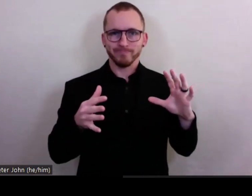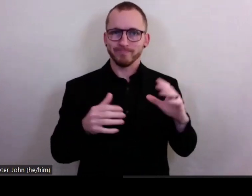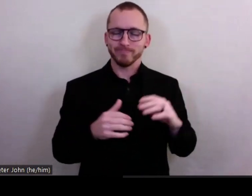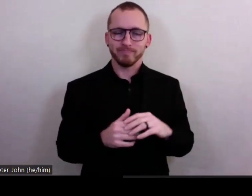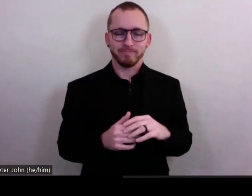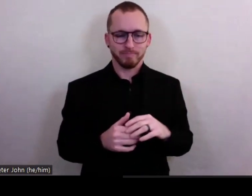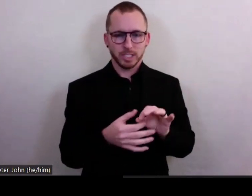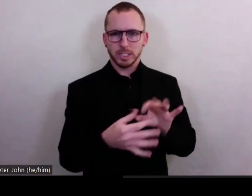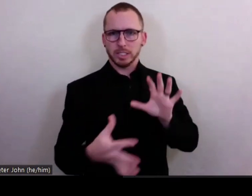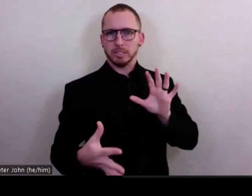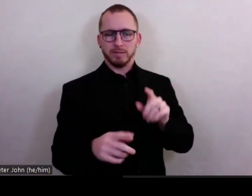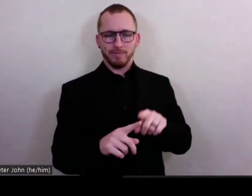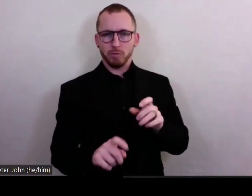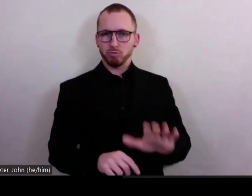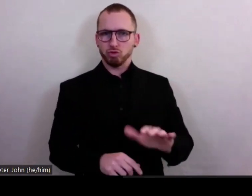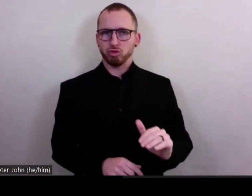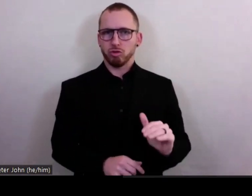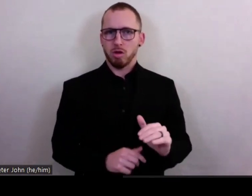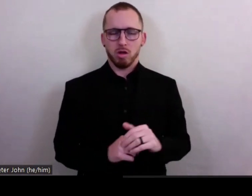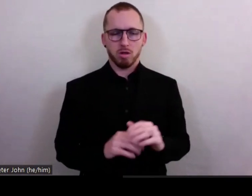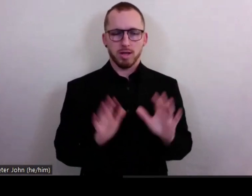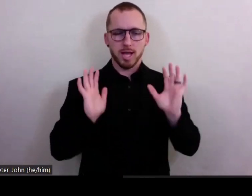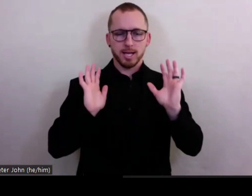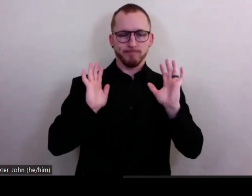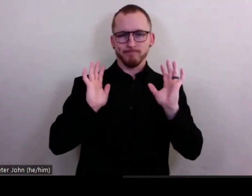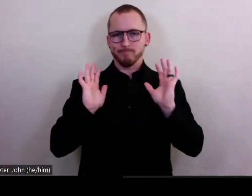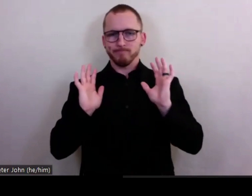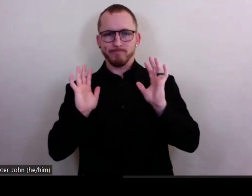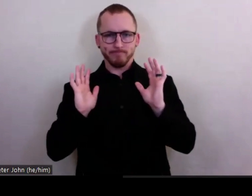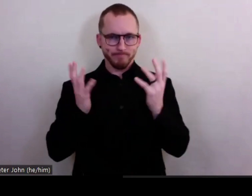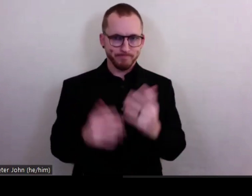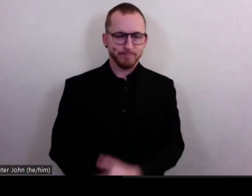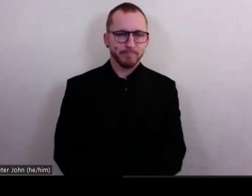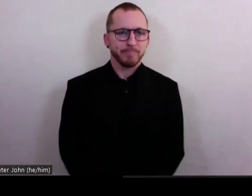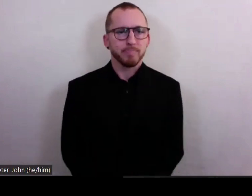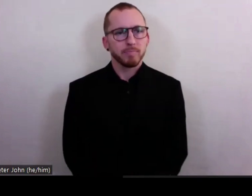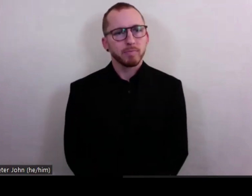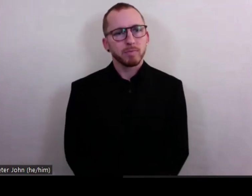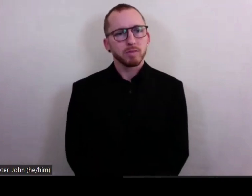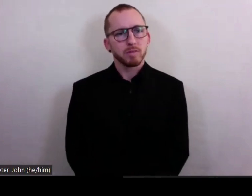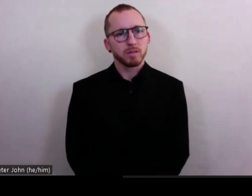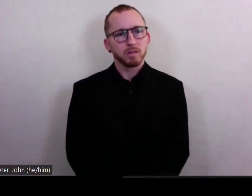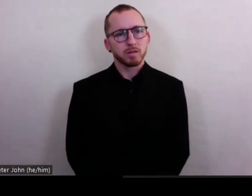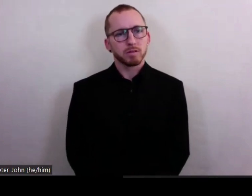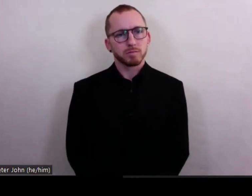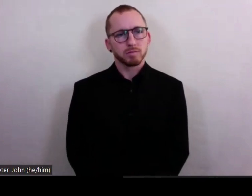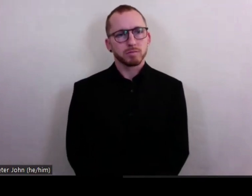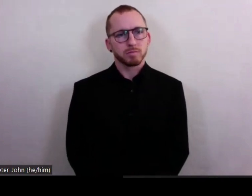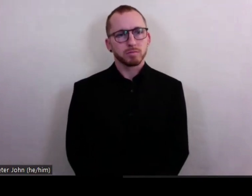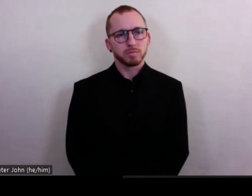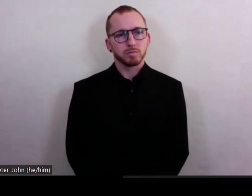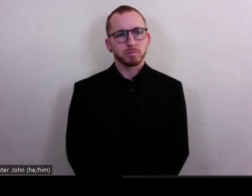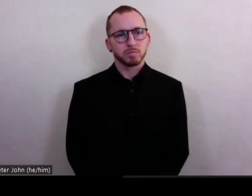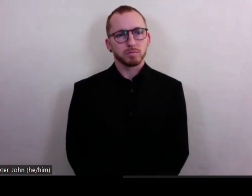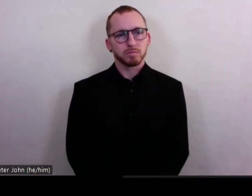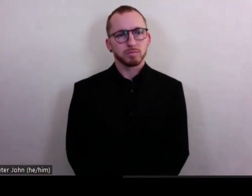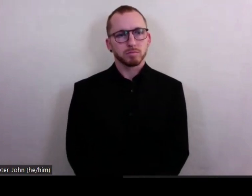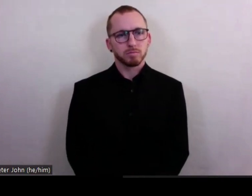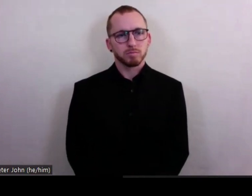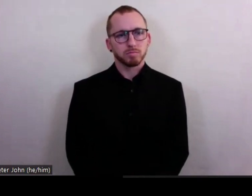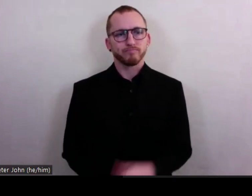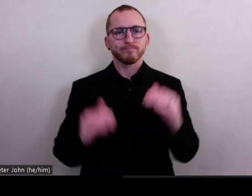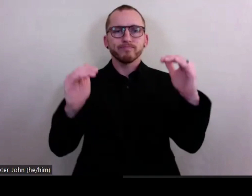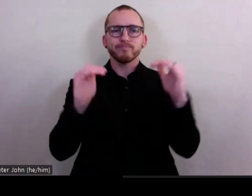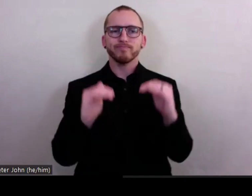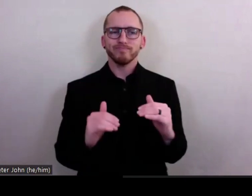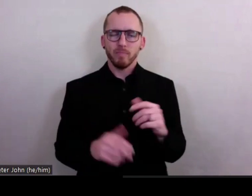on with this particular family. I find that the children have lack of play. So